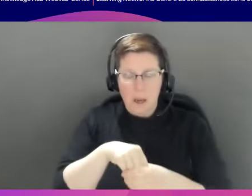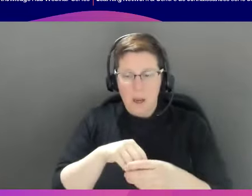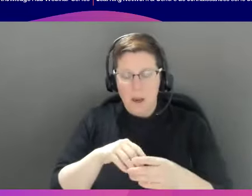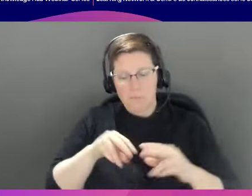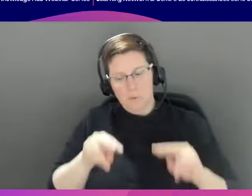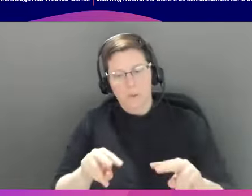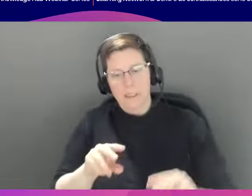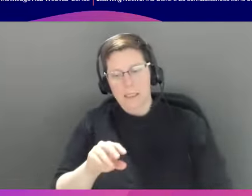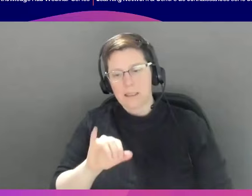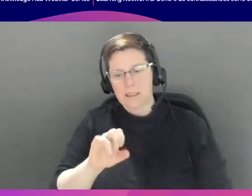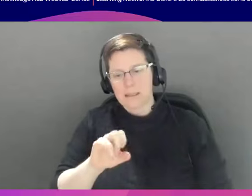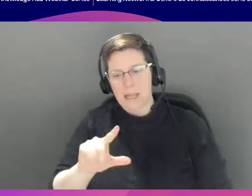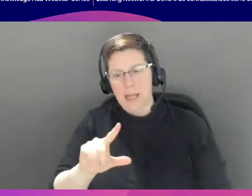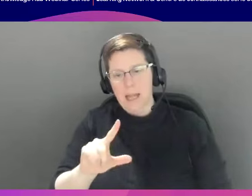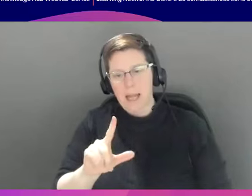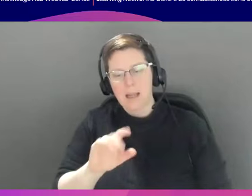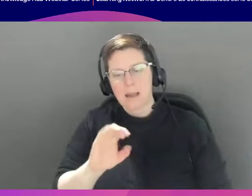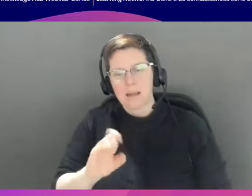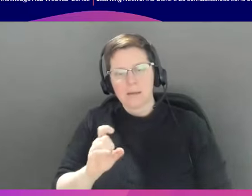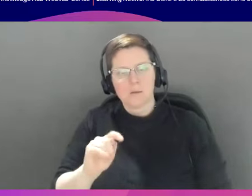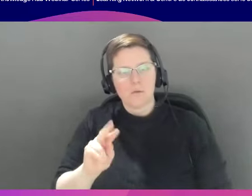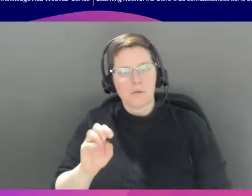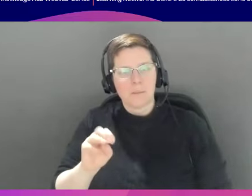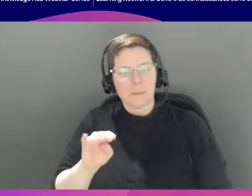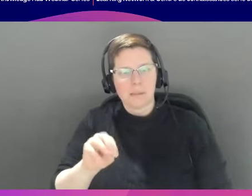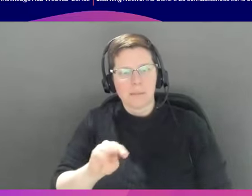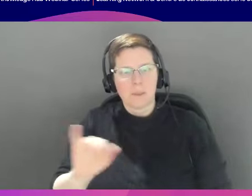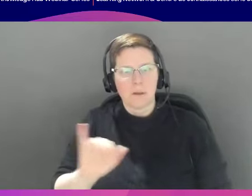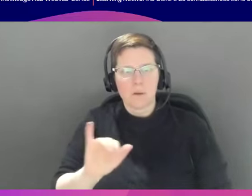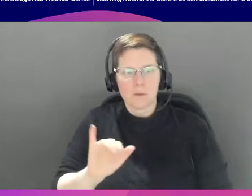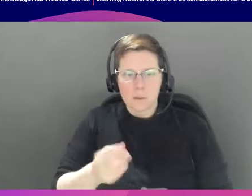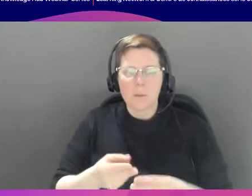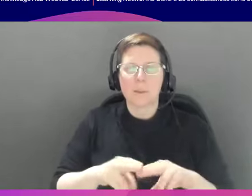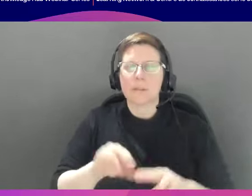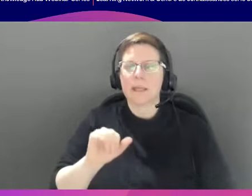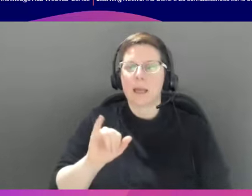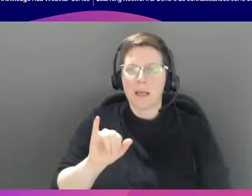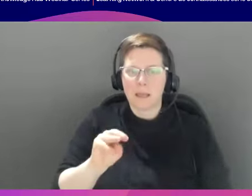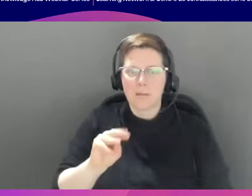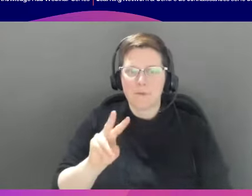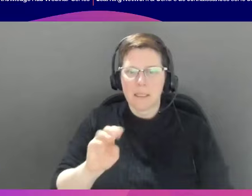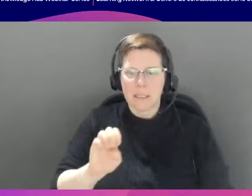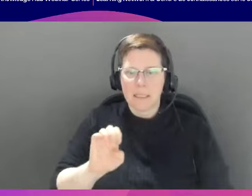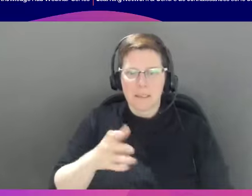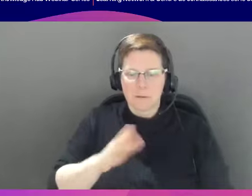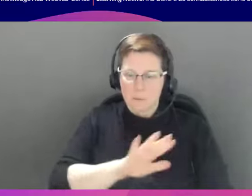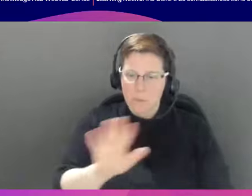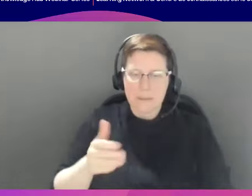at incel extremism as one of the aspects of increasing IMVE in Canada. And so